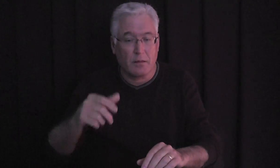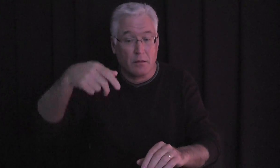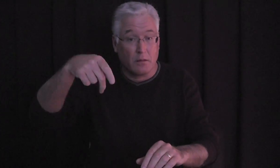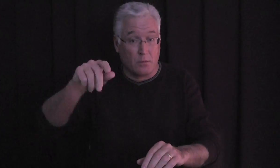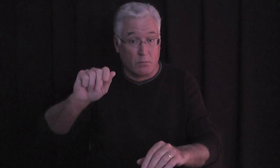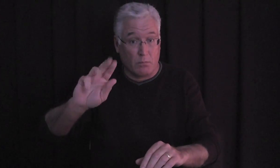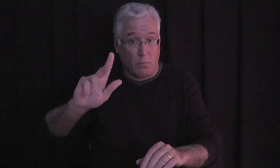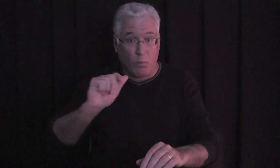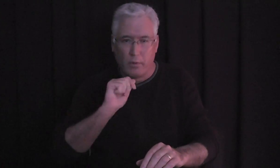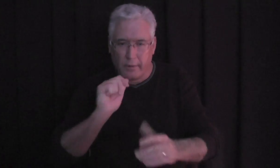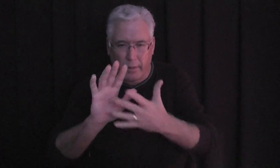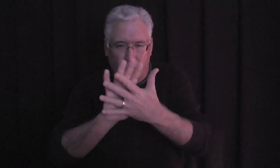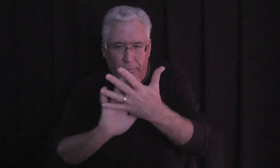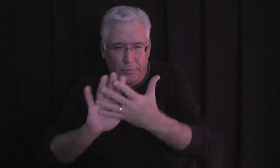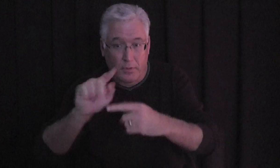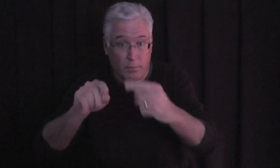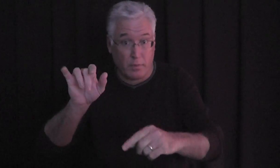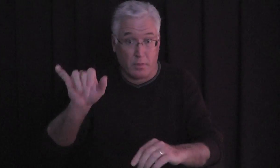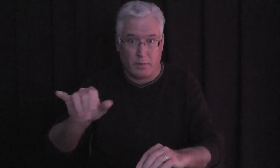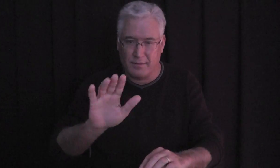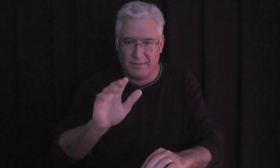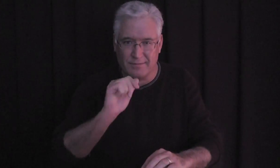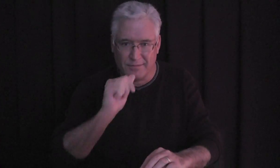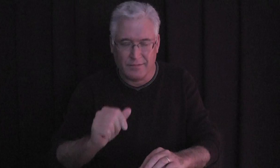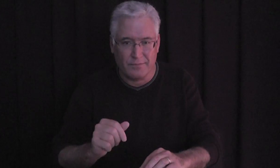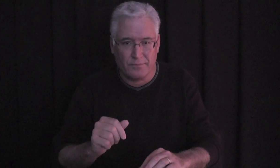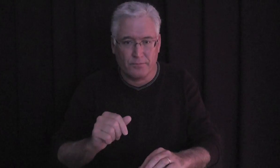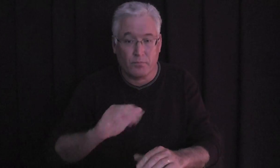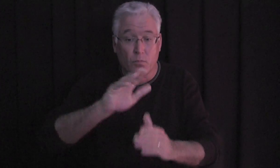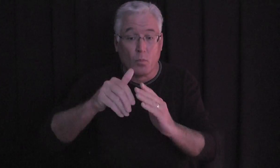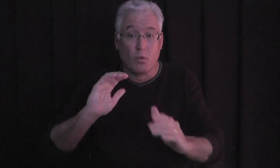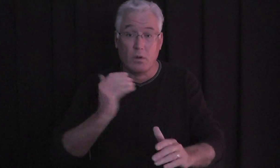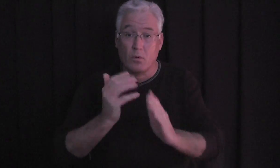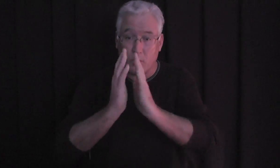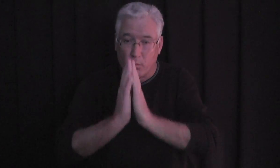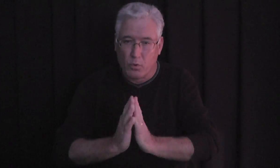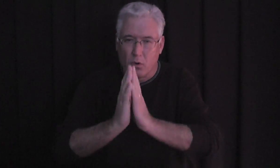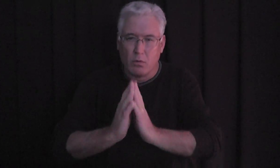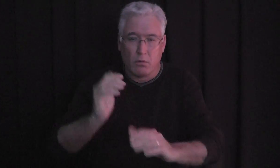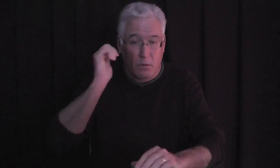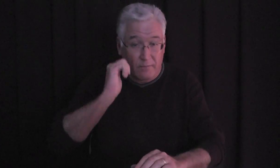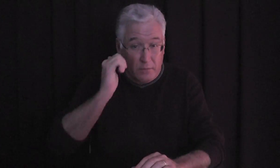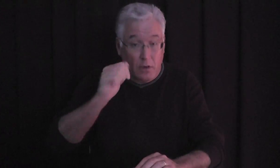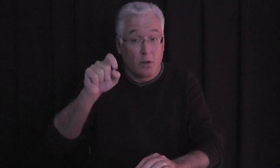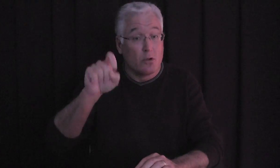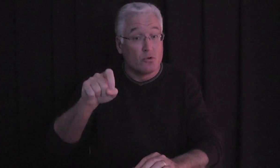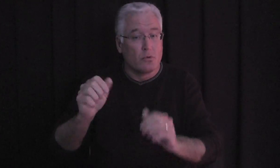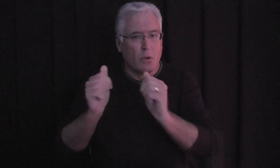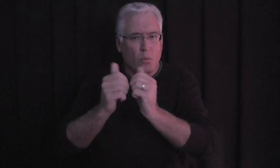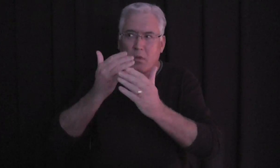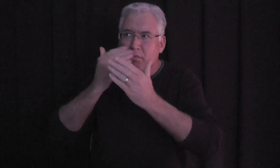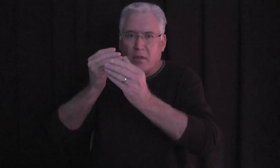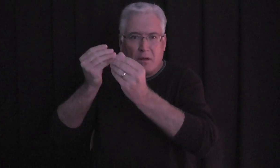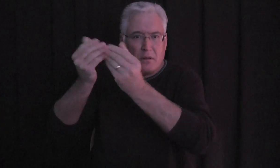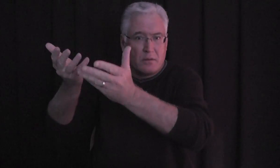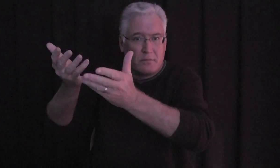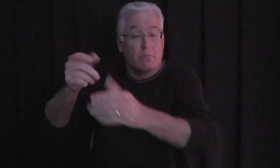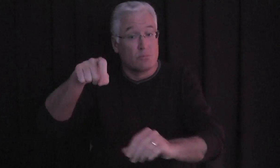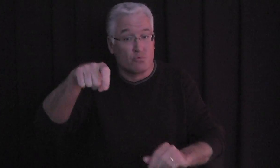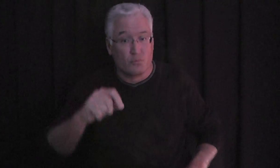thanksgiving. Paul's not vague about this either. He's not. He says that our prayers every day should be